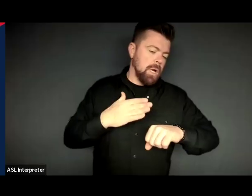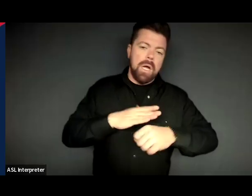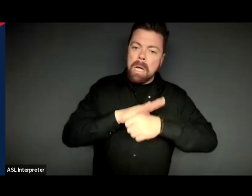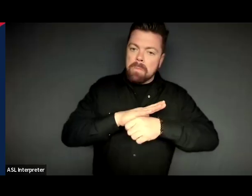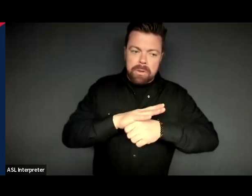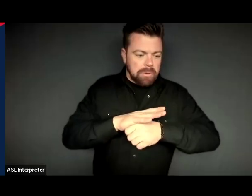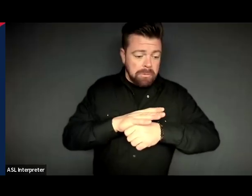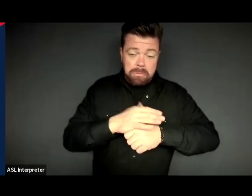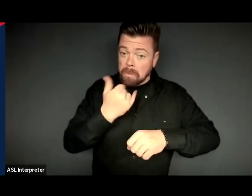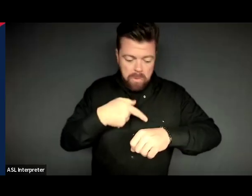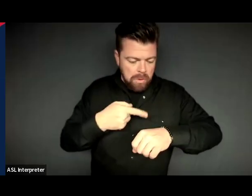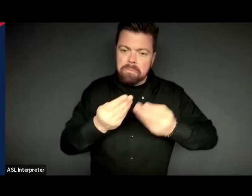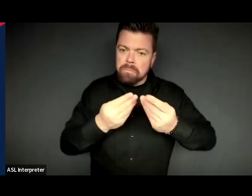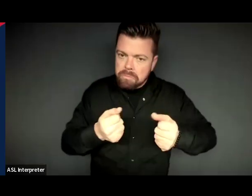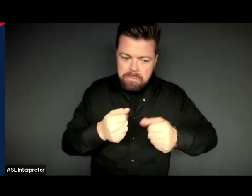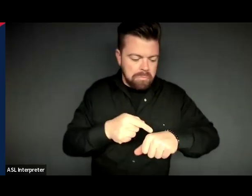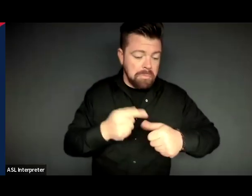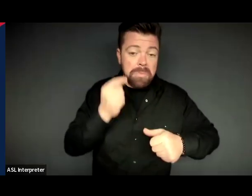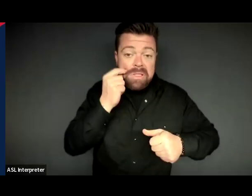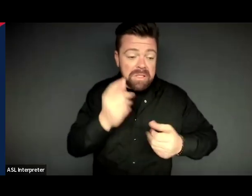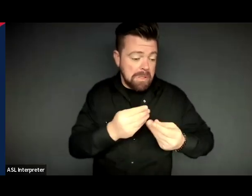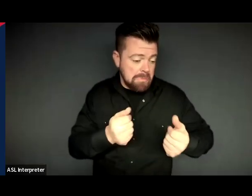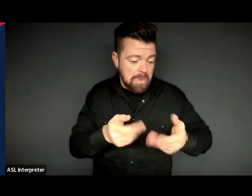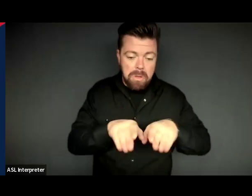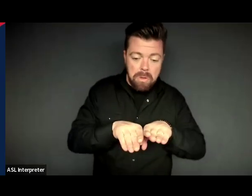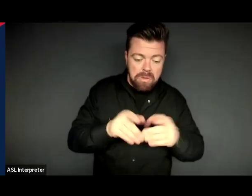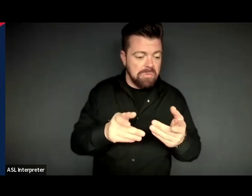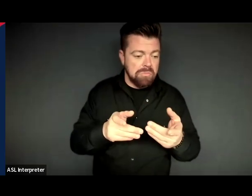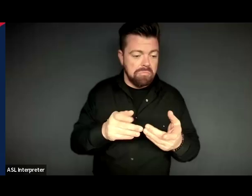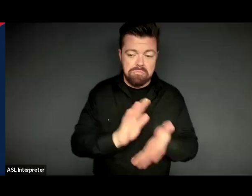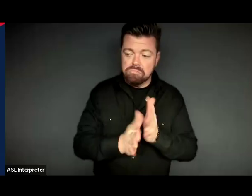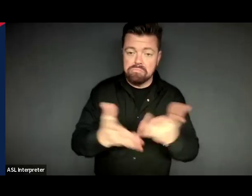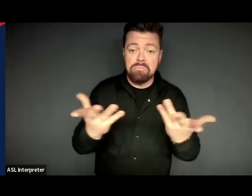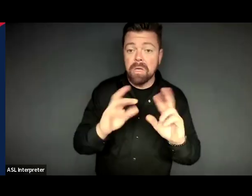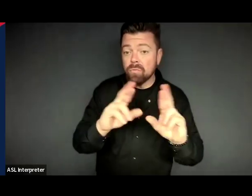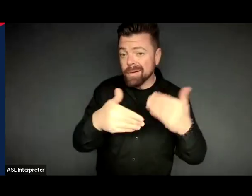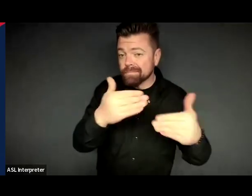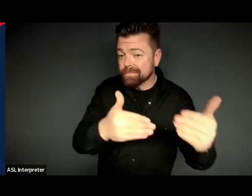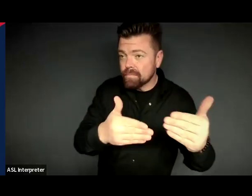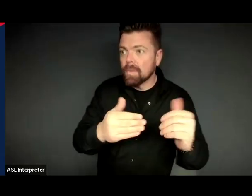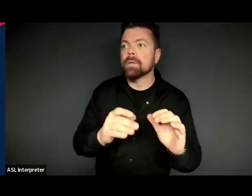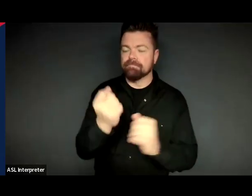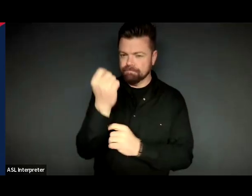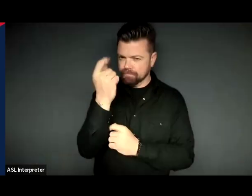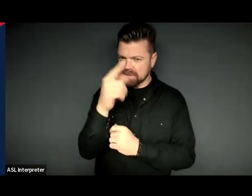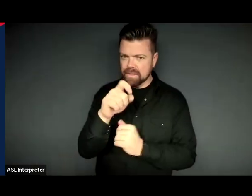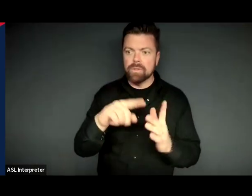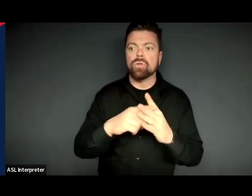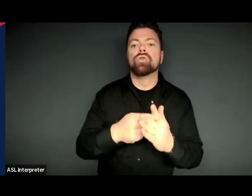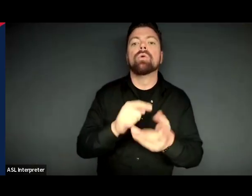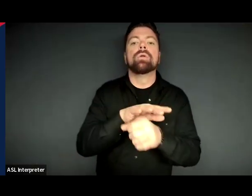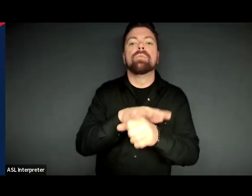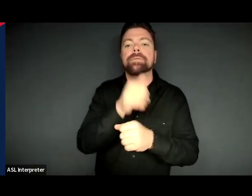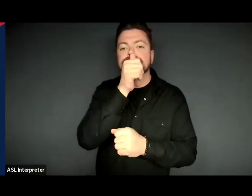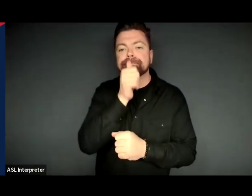has resolved itself, my skin's all closed, I'm ready to roll. You have to start building up your pressure